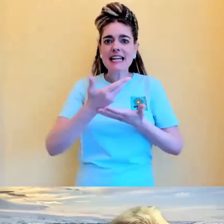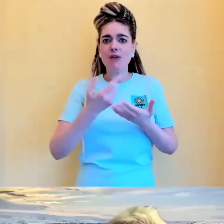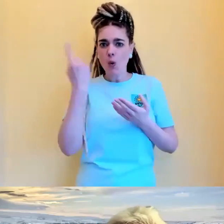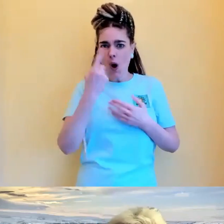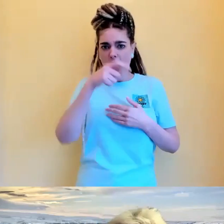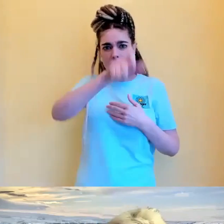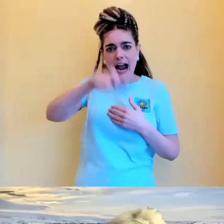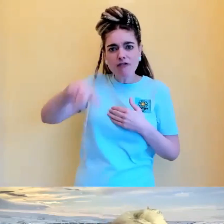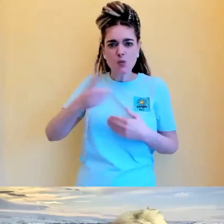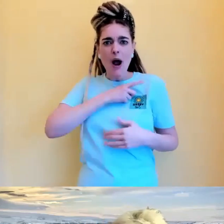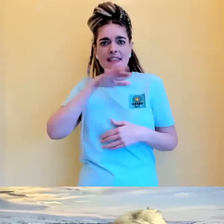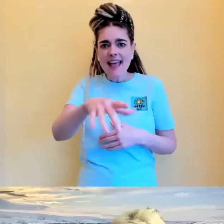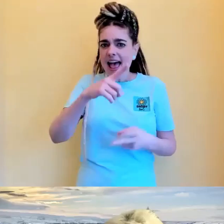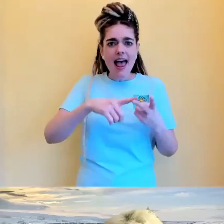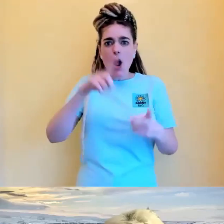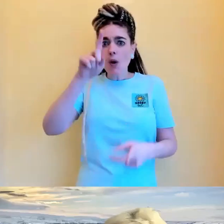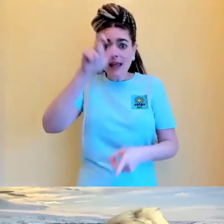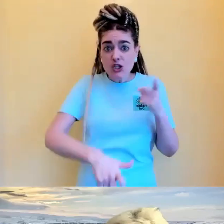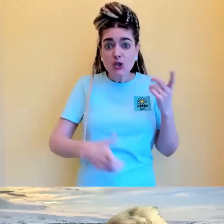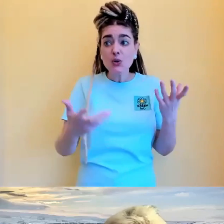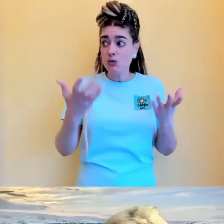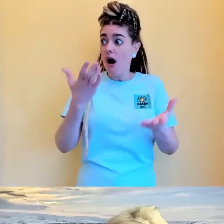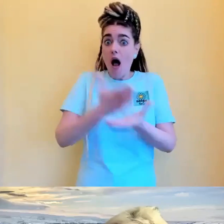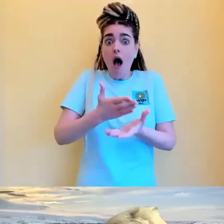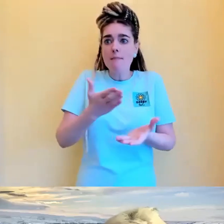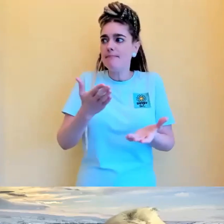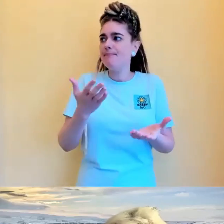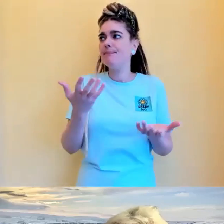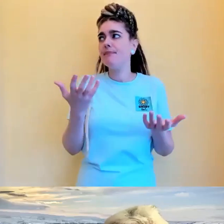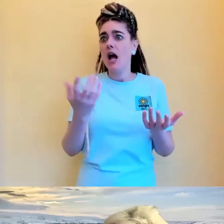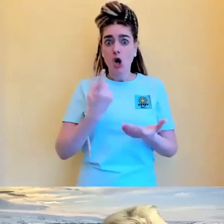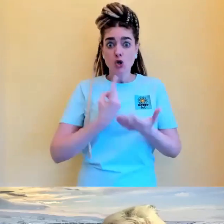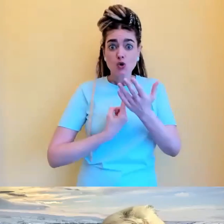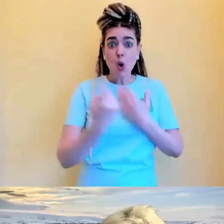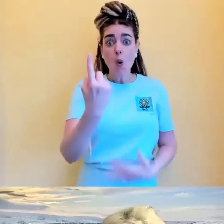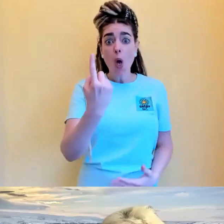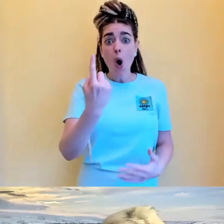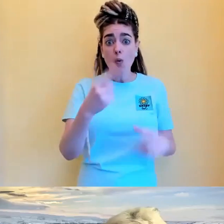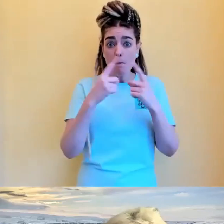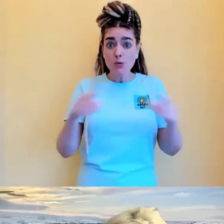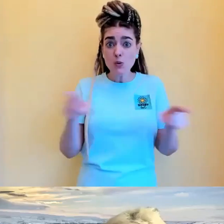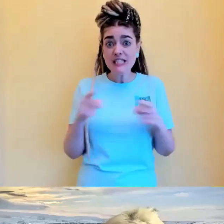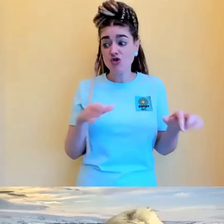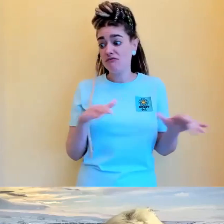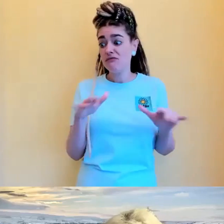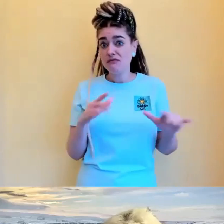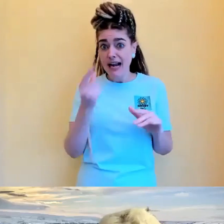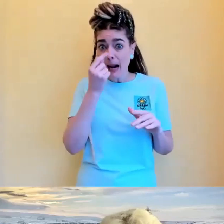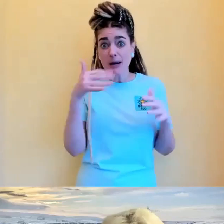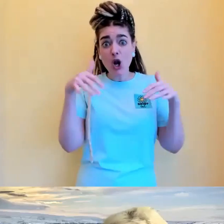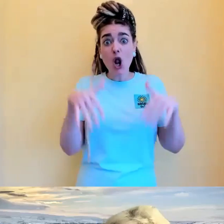They work on a number of levels. I mean, at a very basic level, it's quite lonely being a solo musician, working with